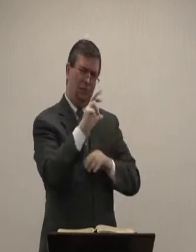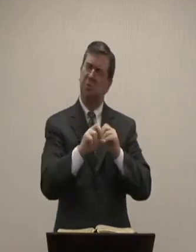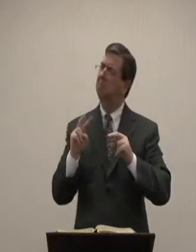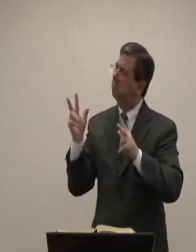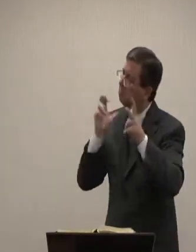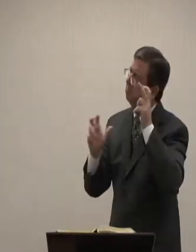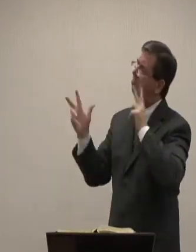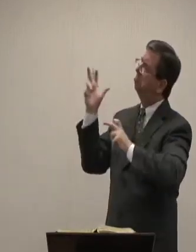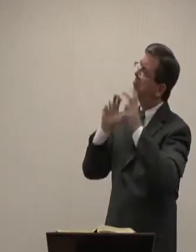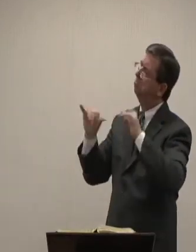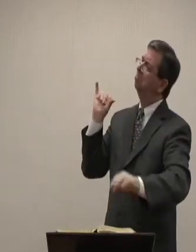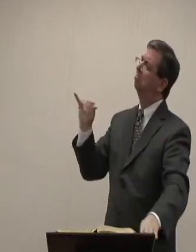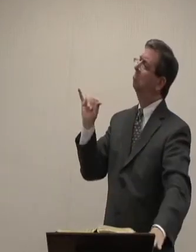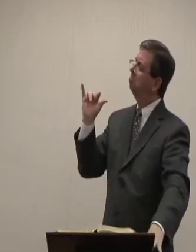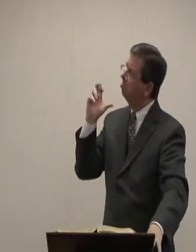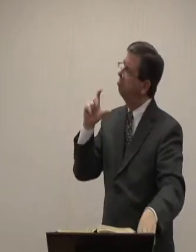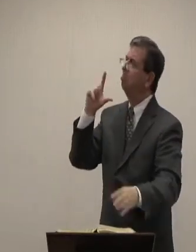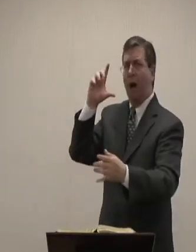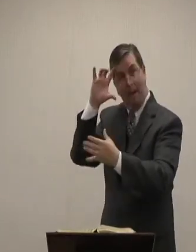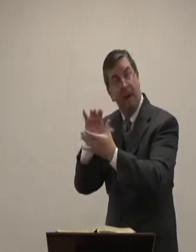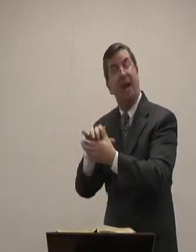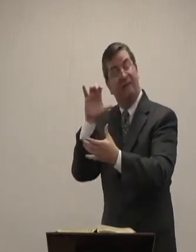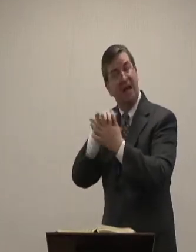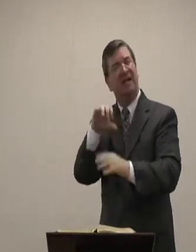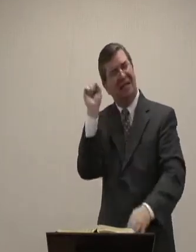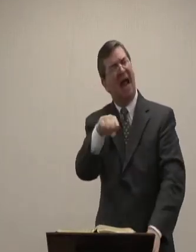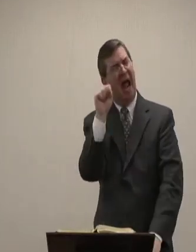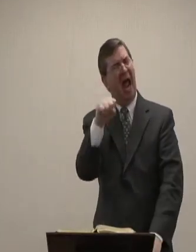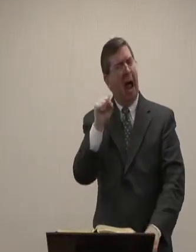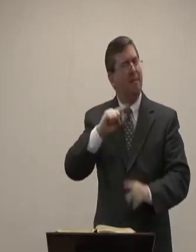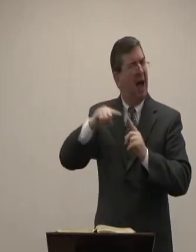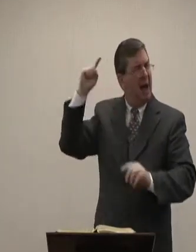The disciples were with Jesus for 3 years and he taught them.